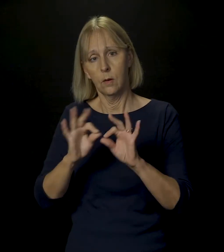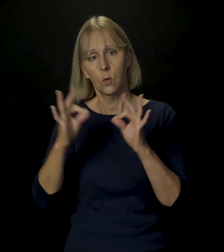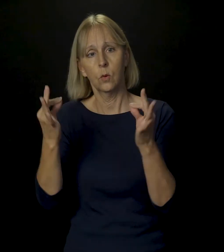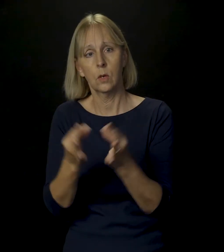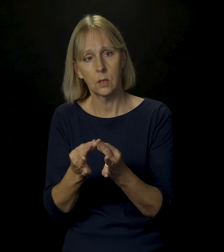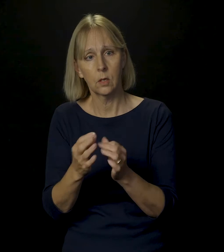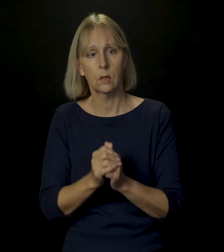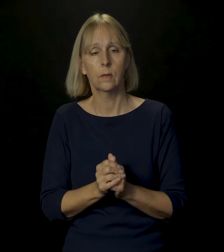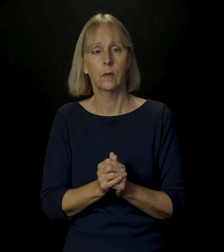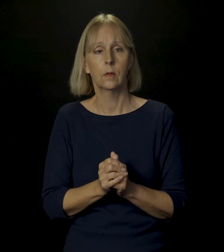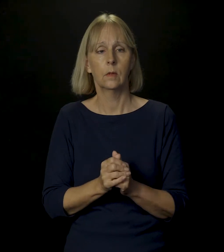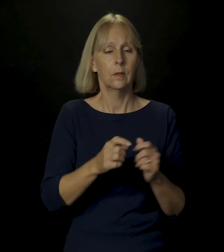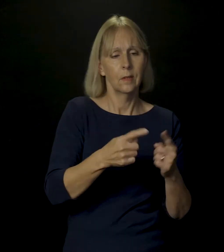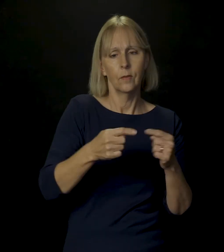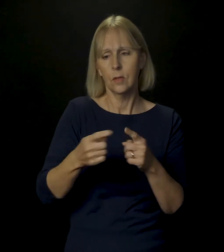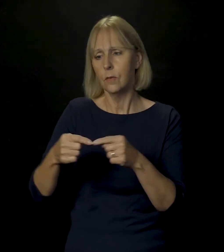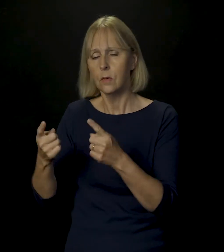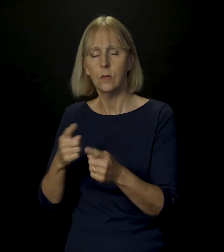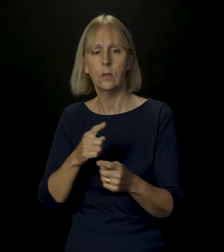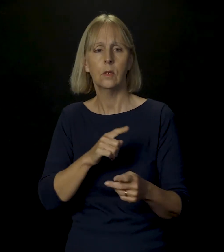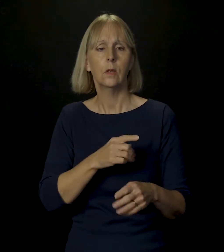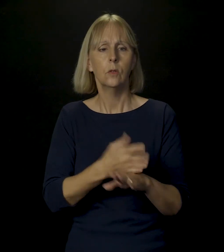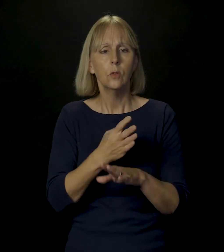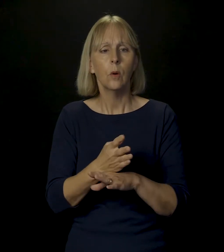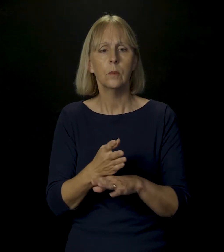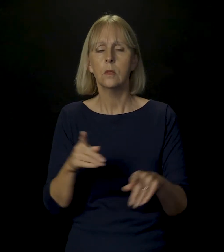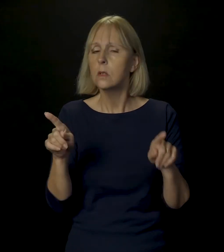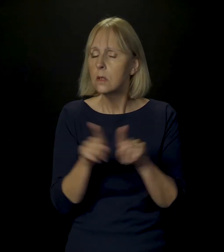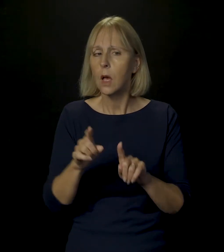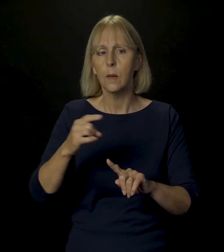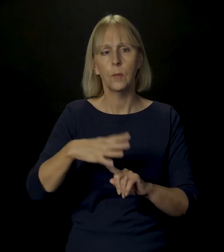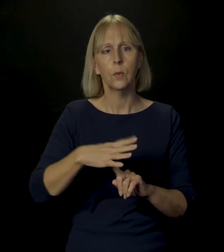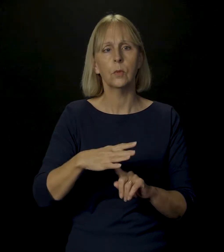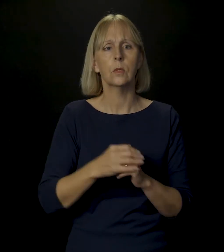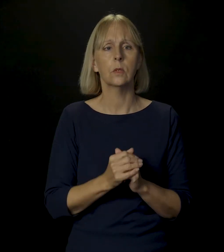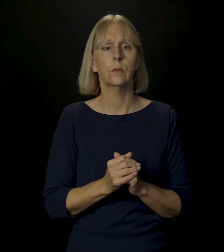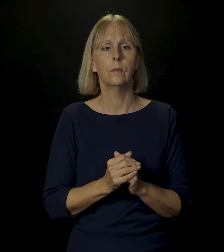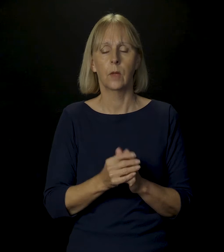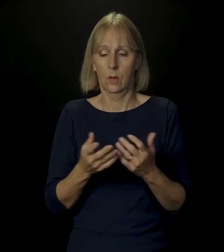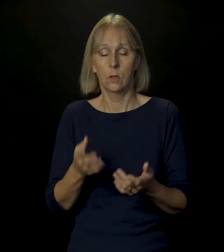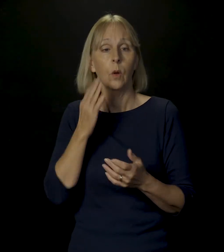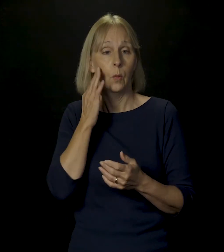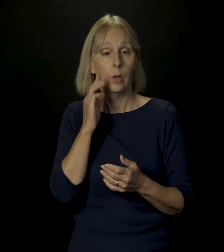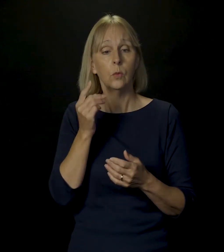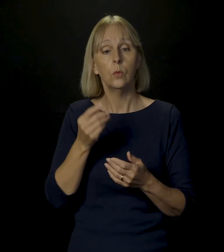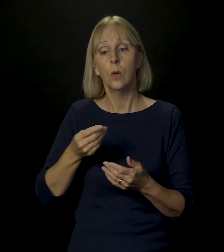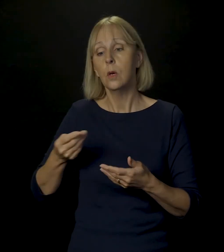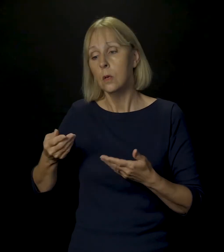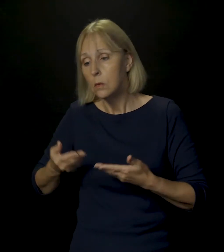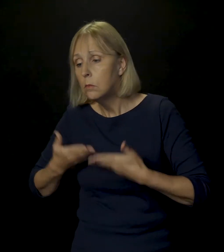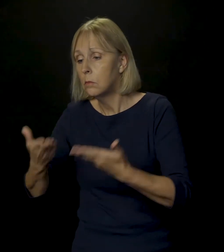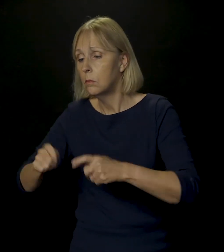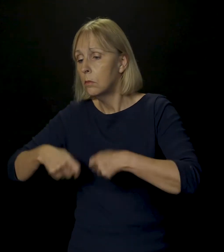These roles Are no less important The task of serving food Was important